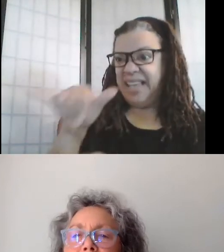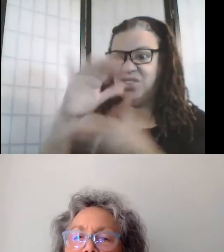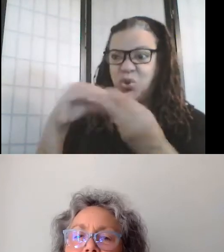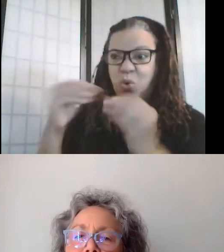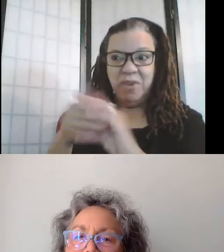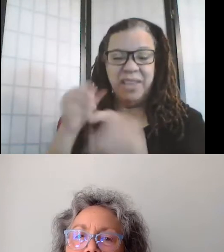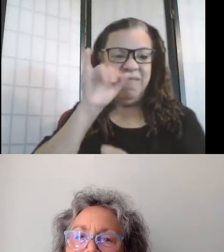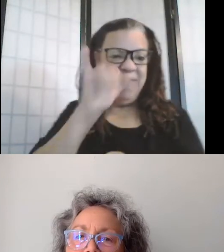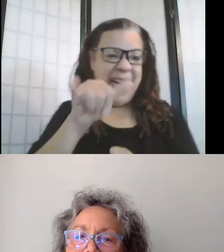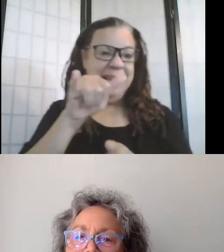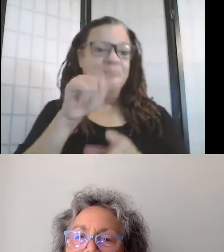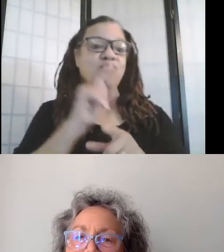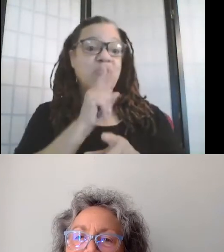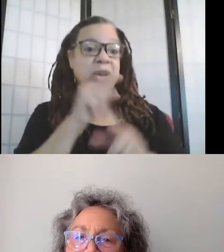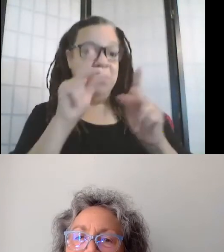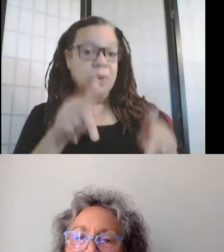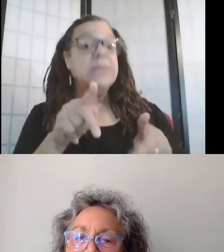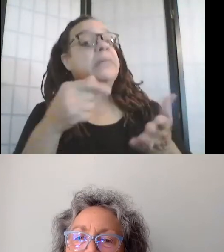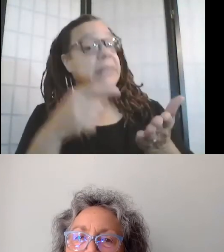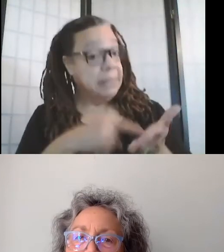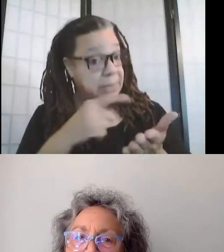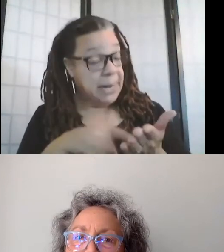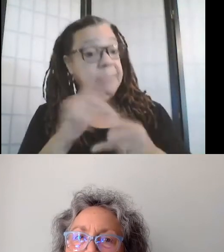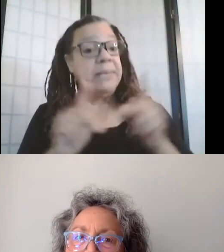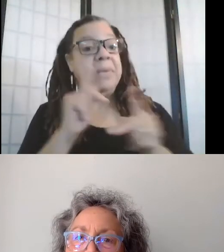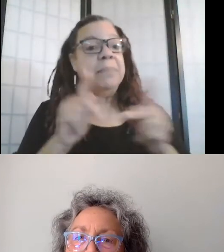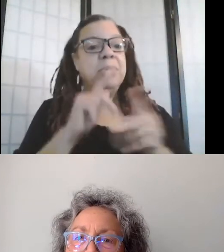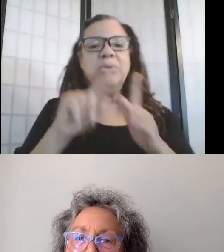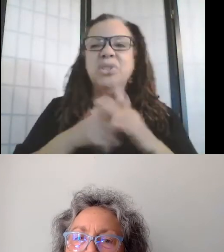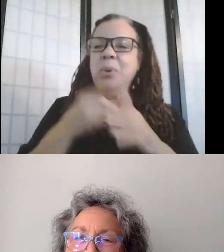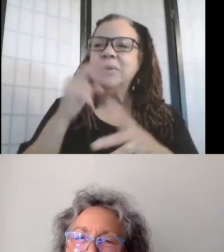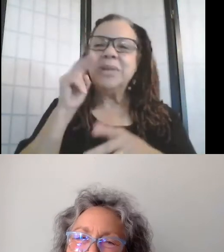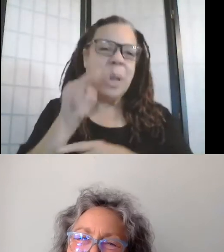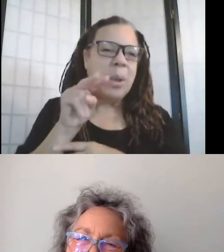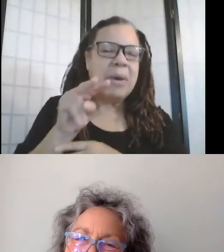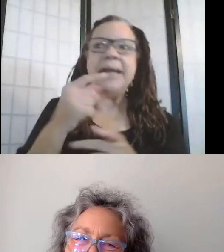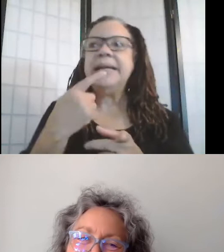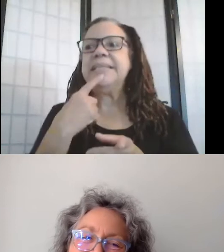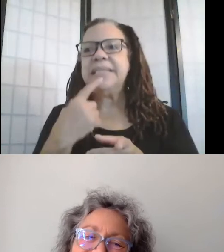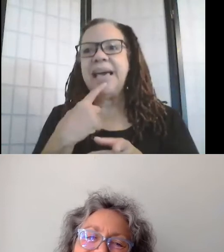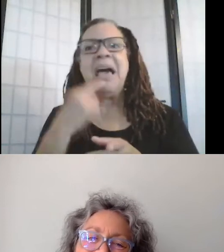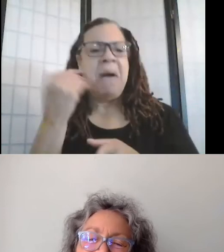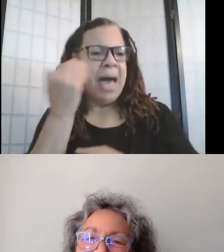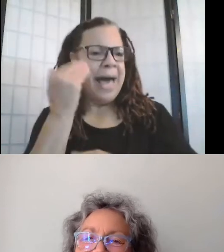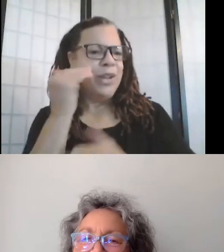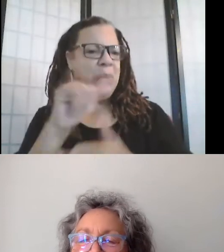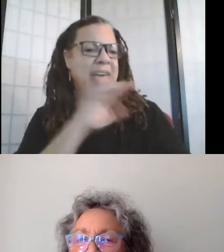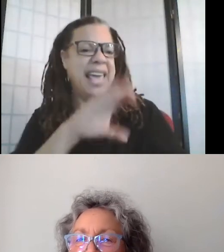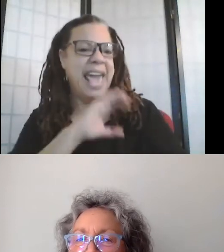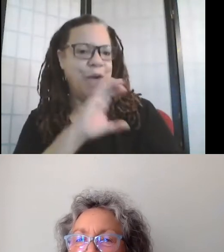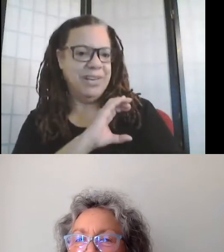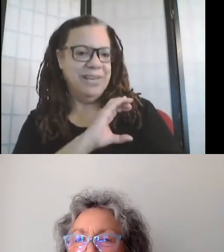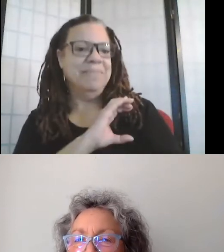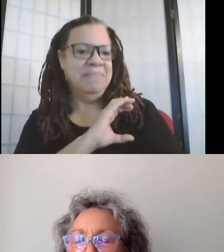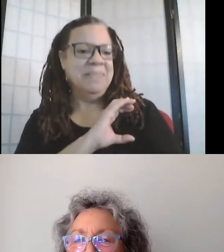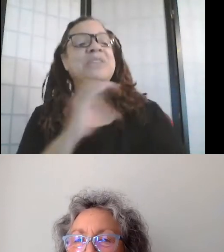And there've been times in the years since when people have struggled over that pronunciation, where I've thought maybe I ought to have made